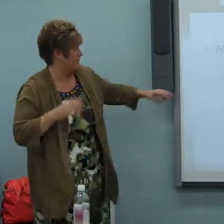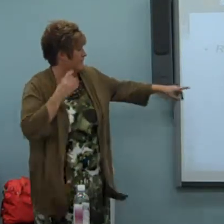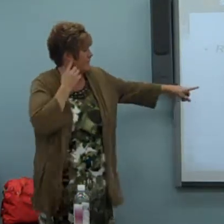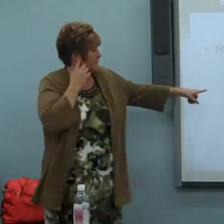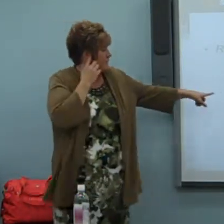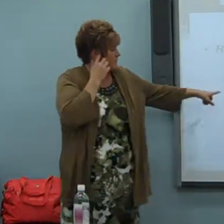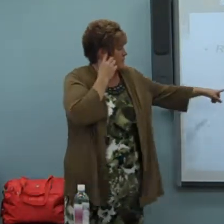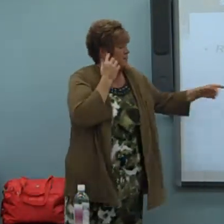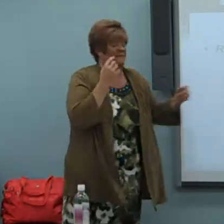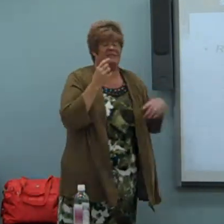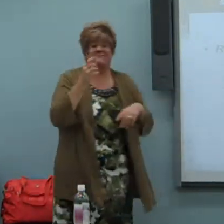phone calls.